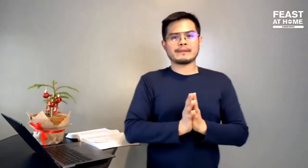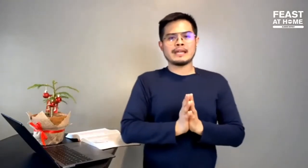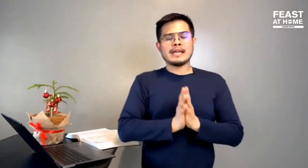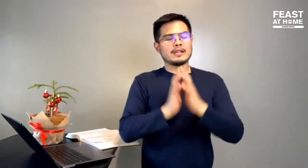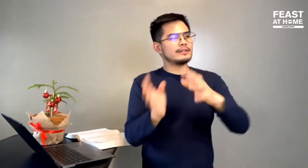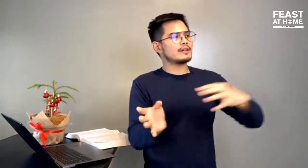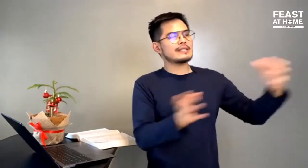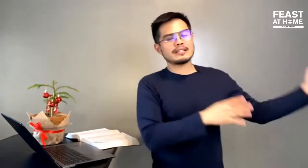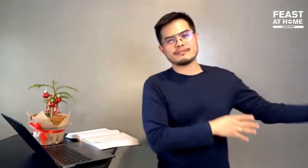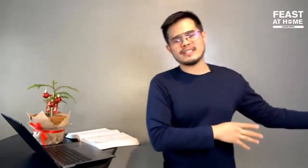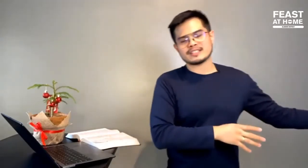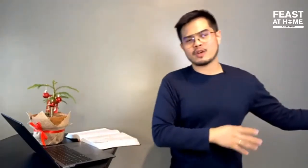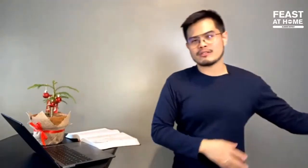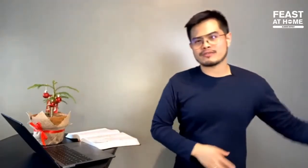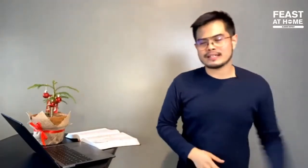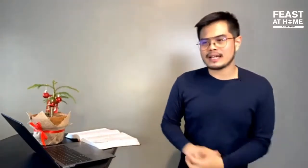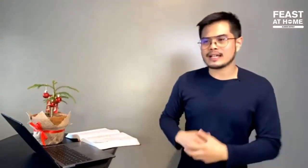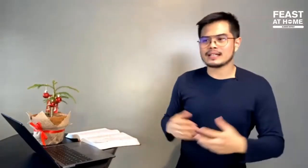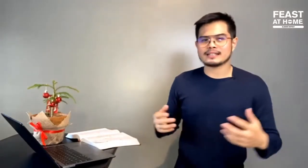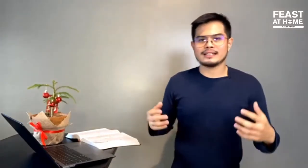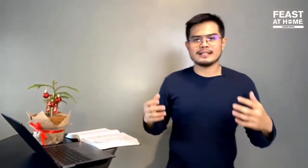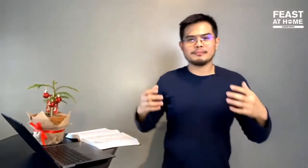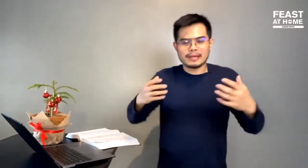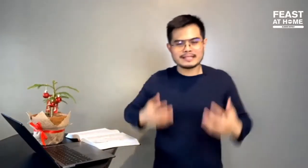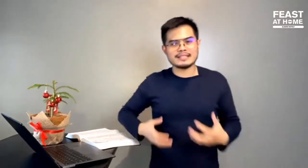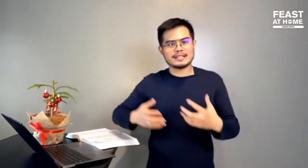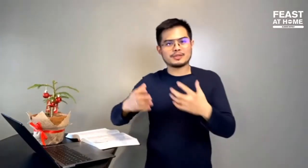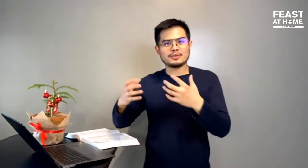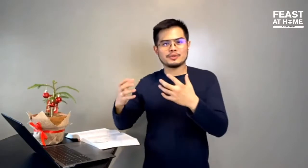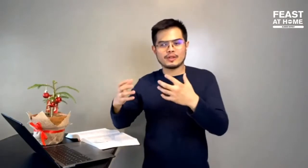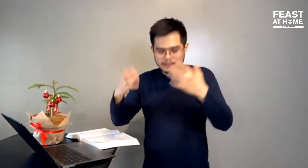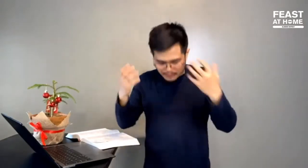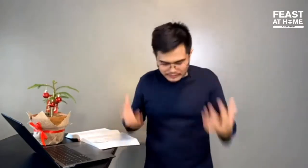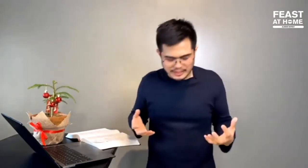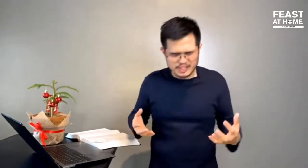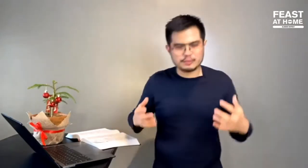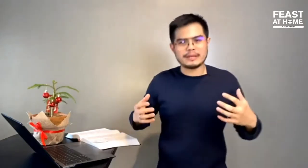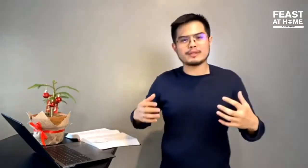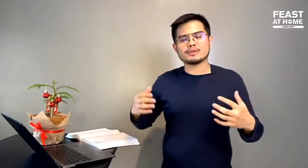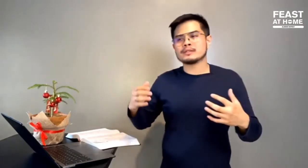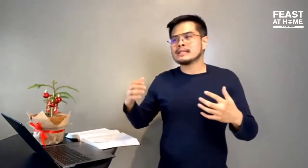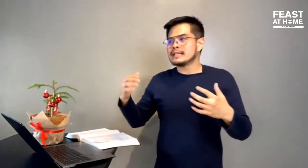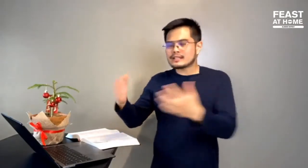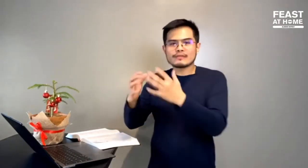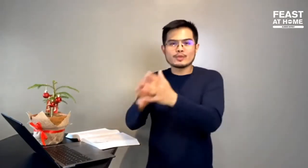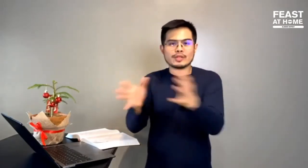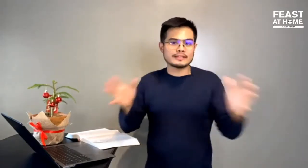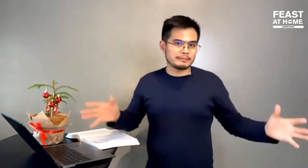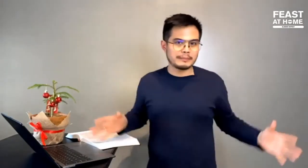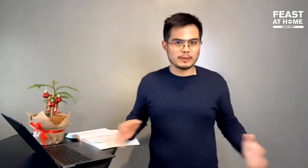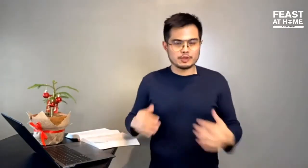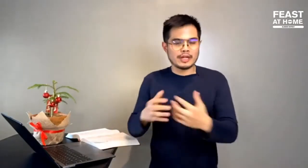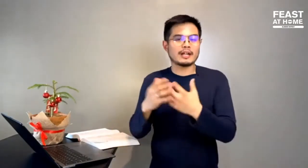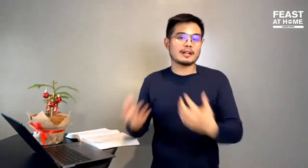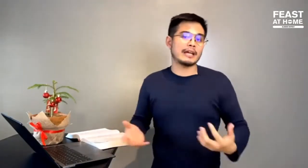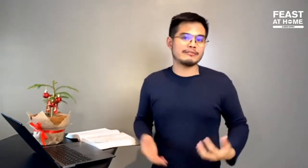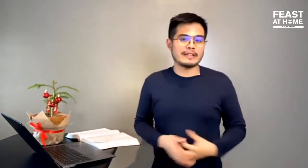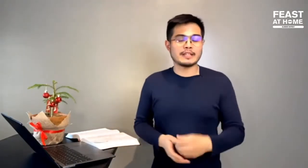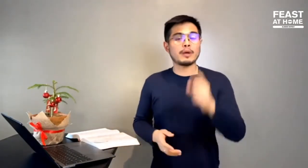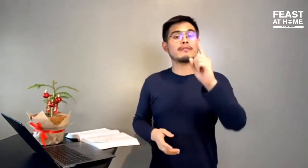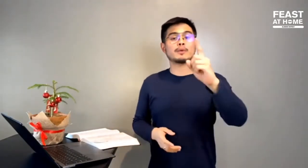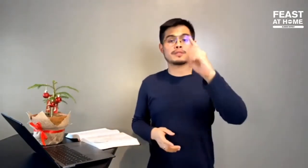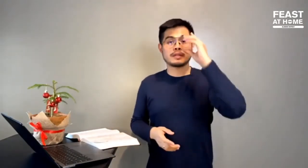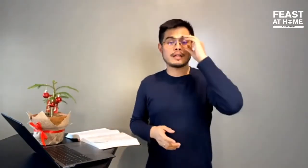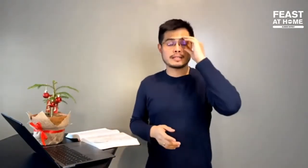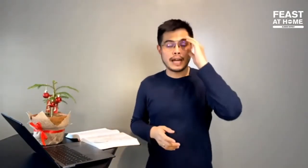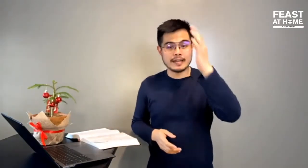giving. You know, in the recent feast conference, I got the blessing to, or the privilege to be able to interview certain people during our grand feast.